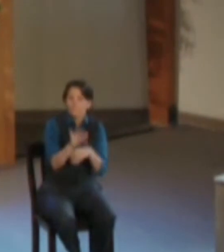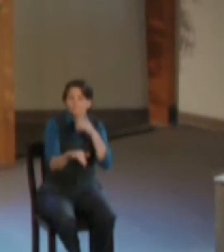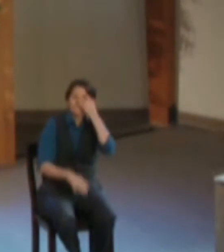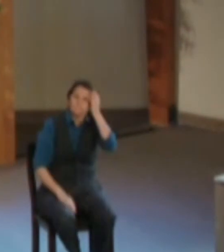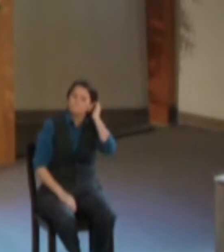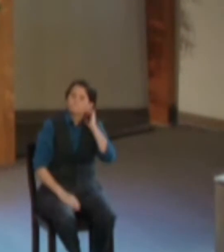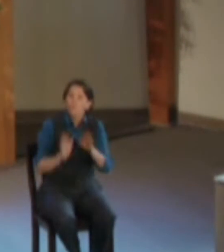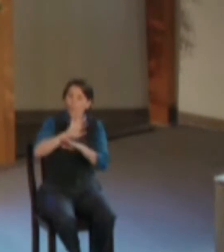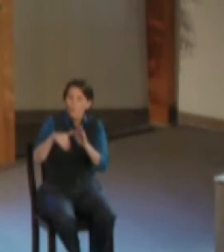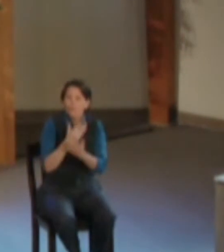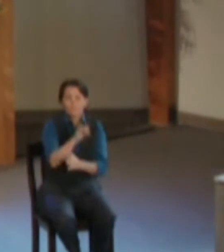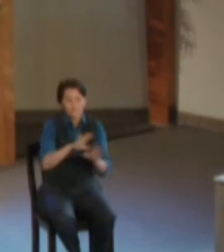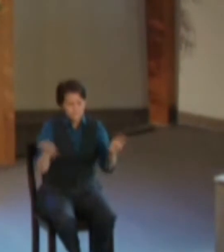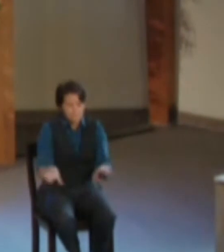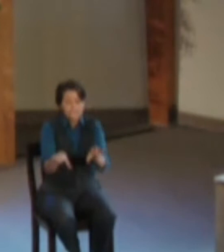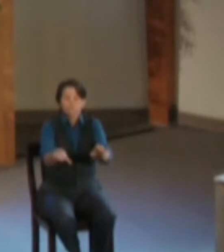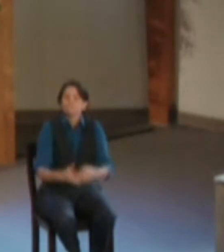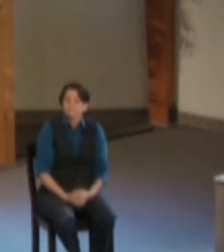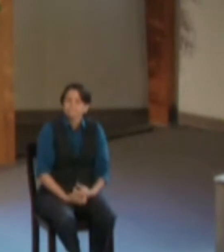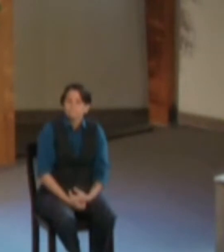is taking action.